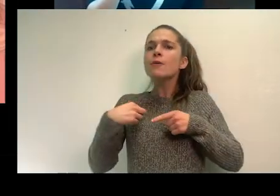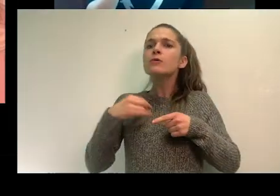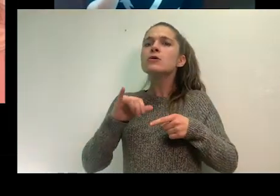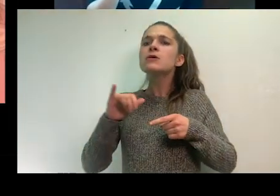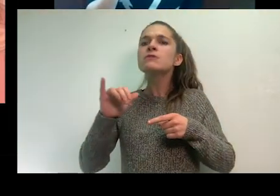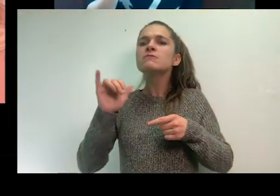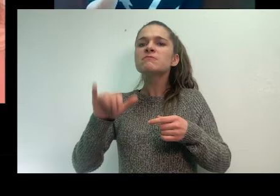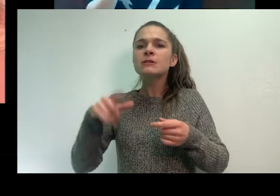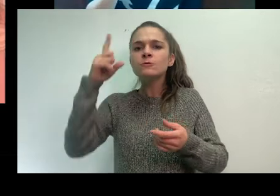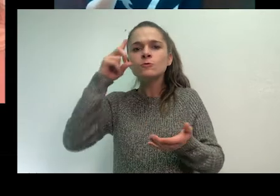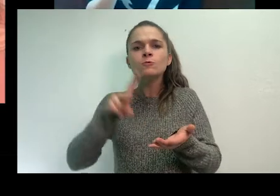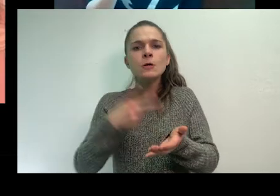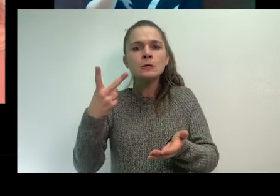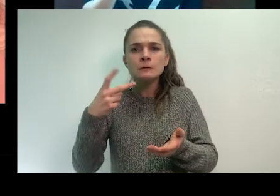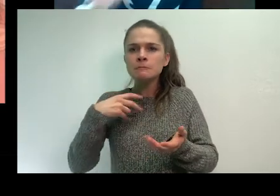children.